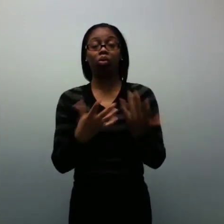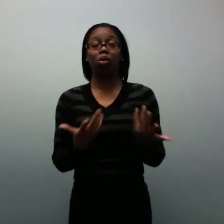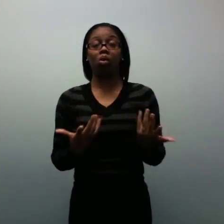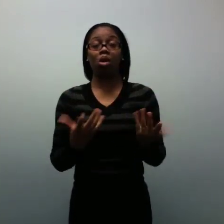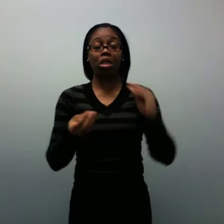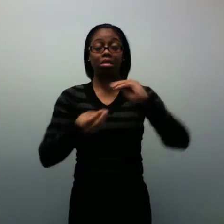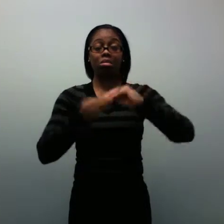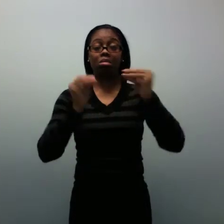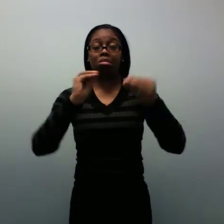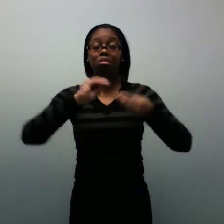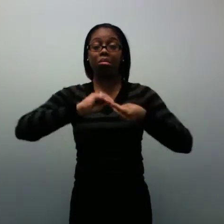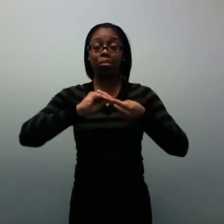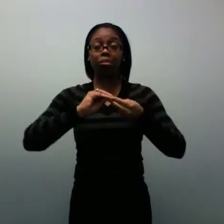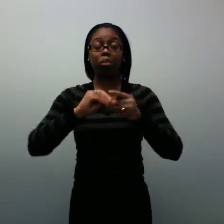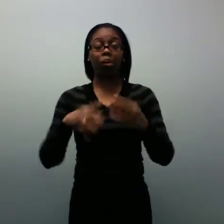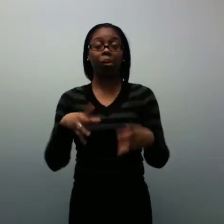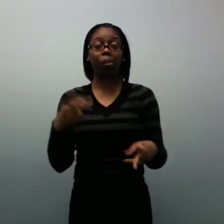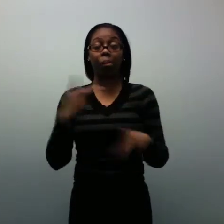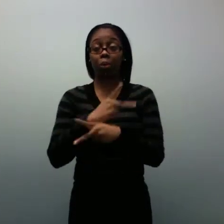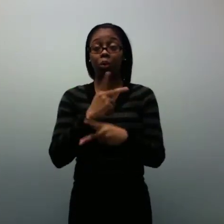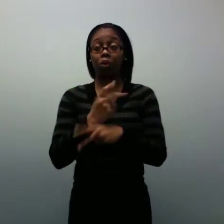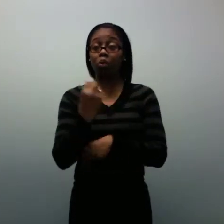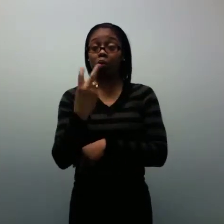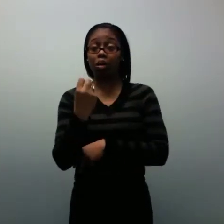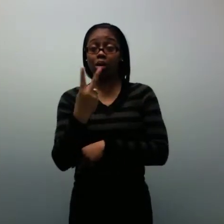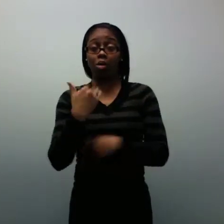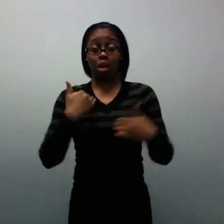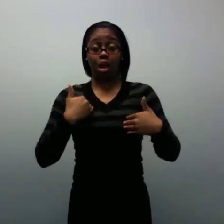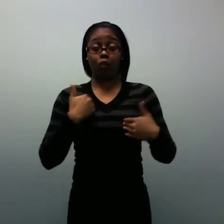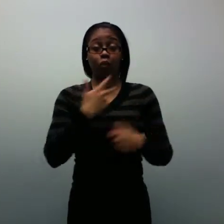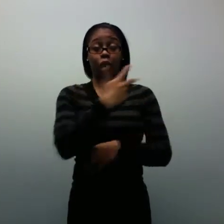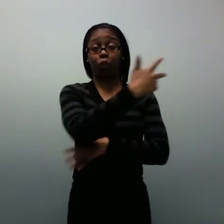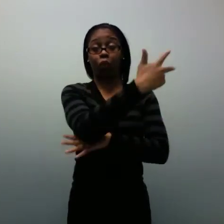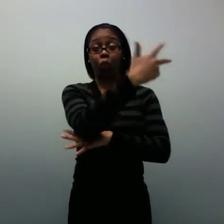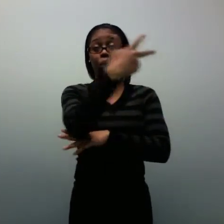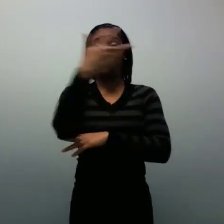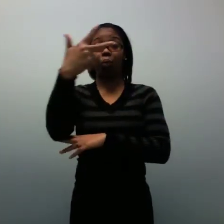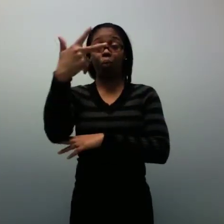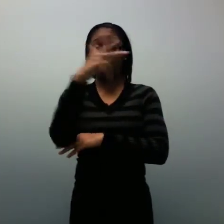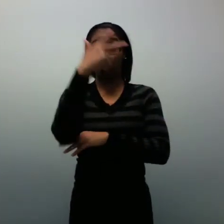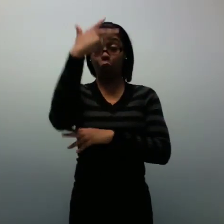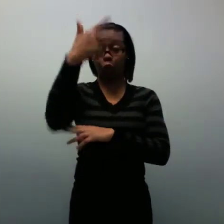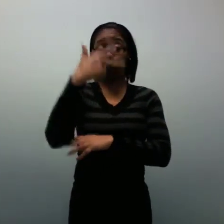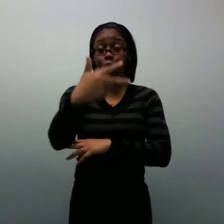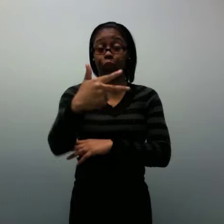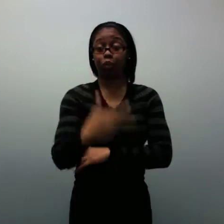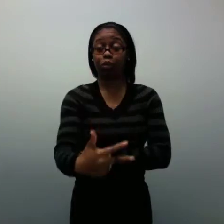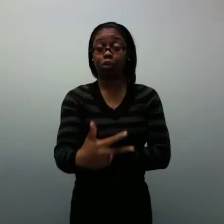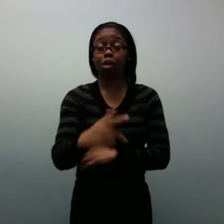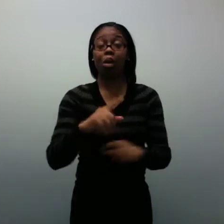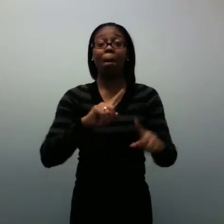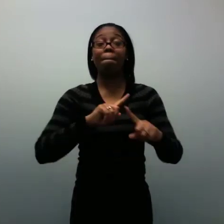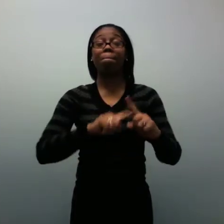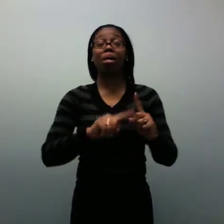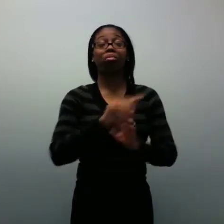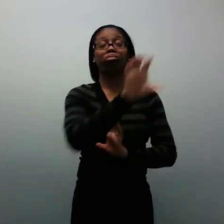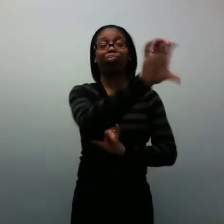to be 12. Here we have 3 rows of 4. That is, 3 times 4 is